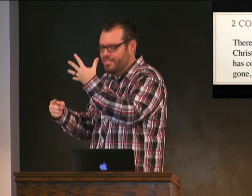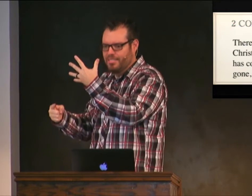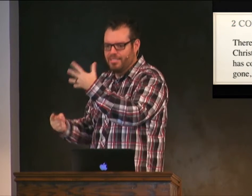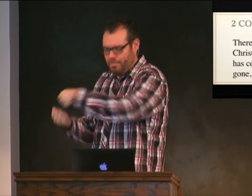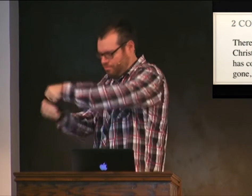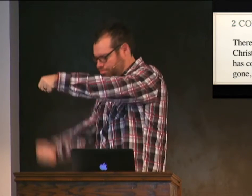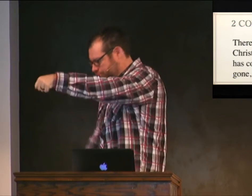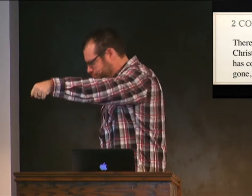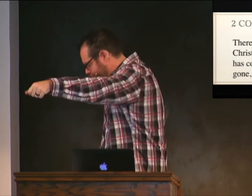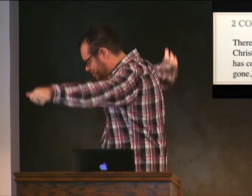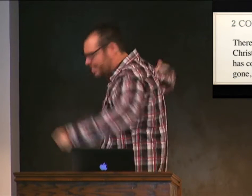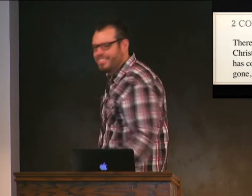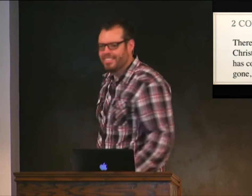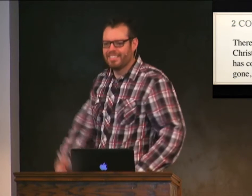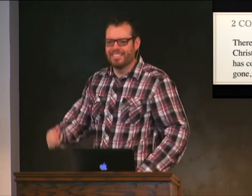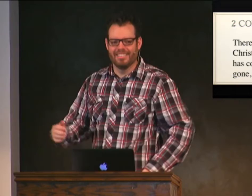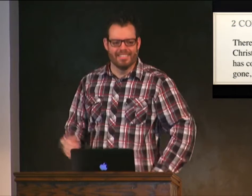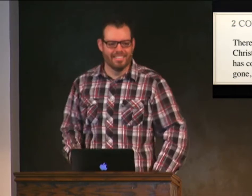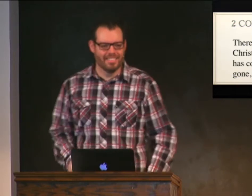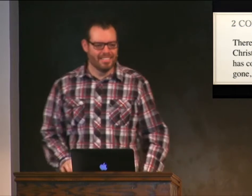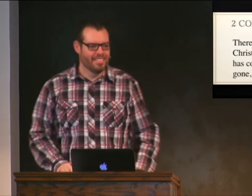this.